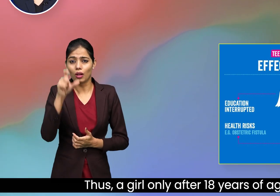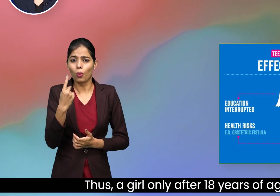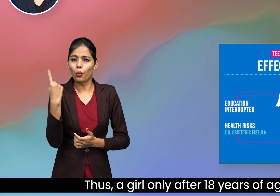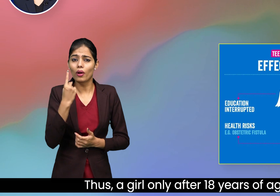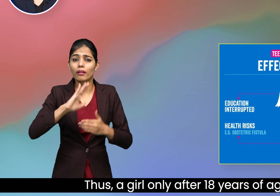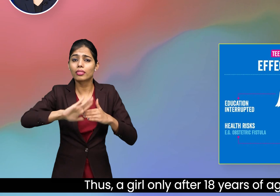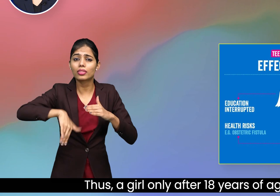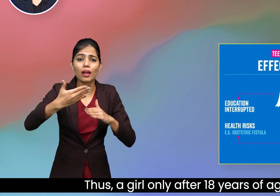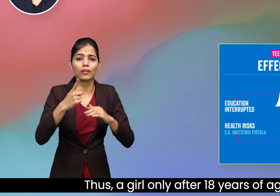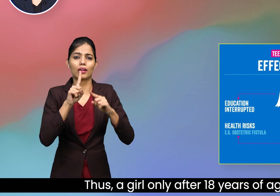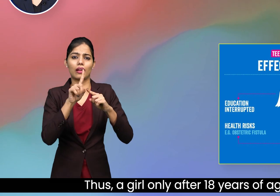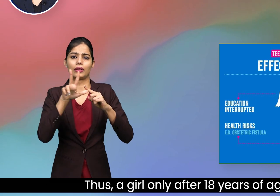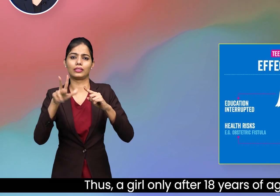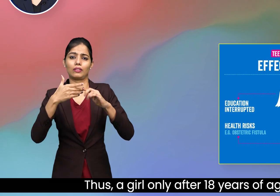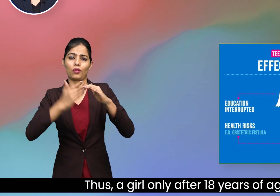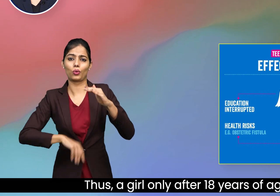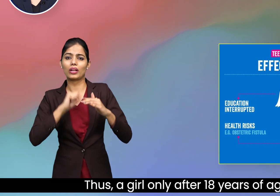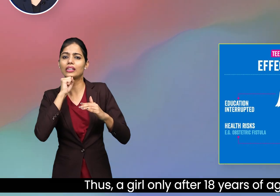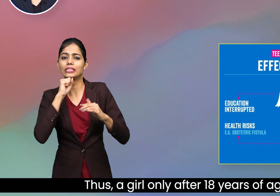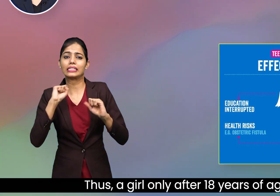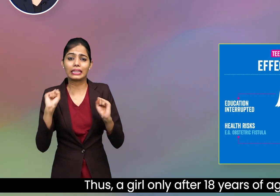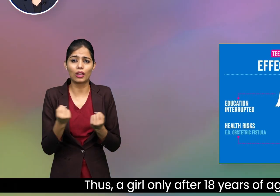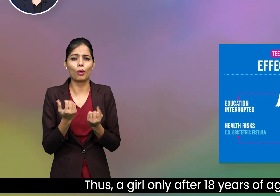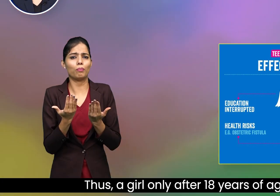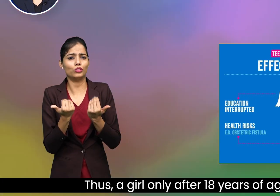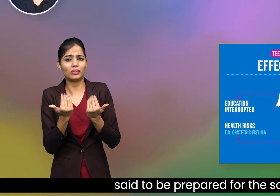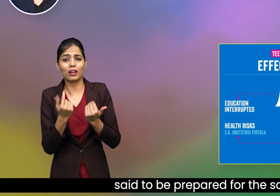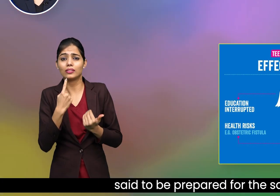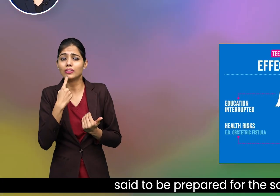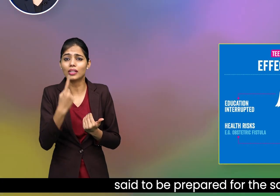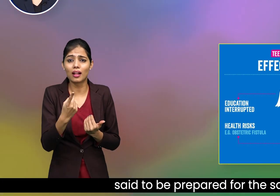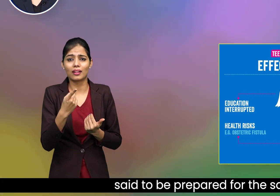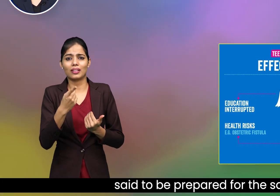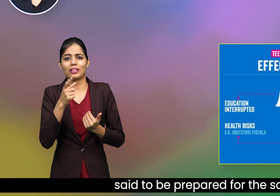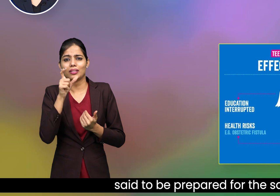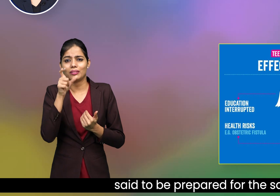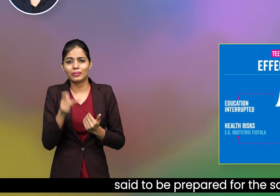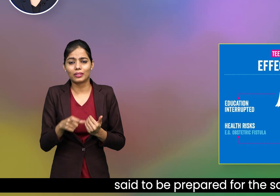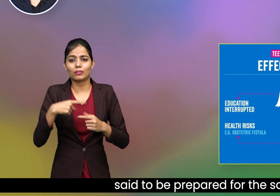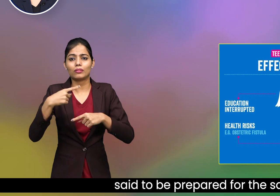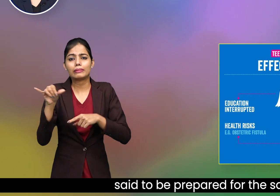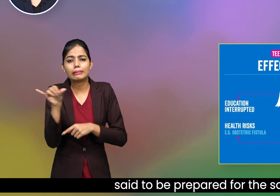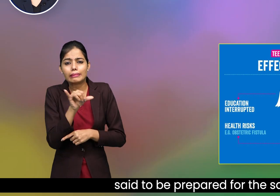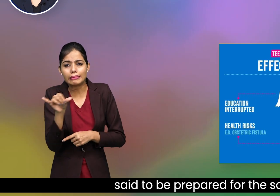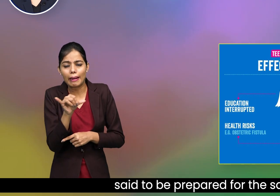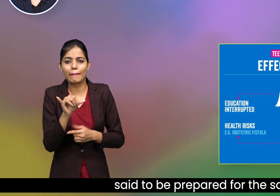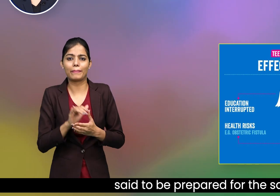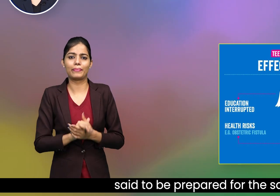Thus, a girl only after 18 years of age can be said to be prepared for the same.